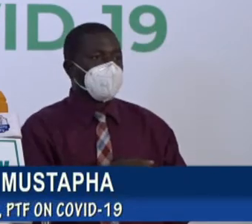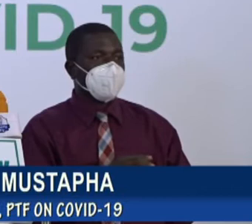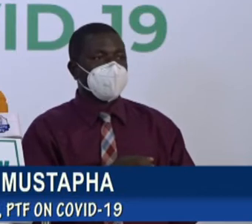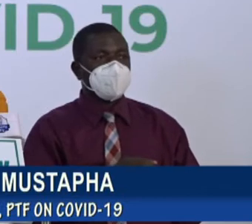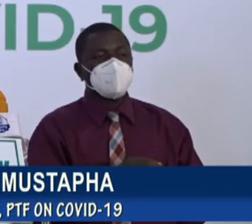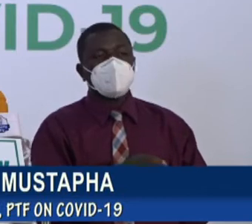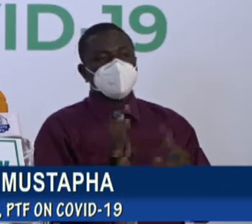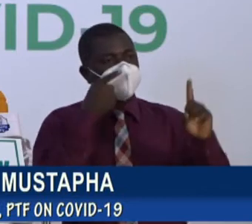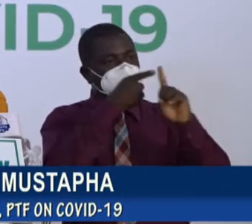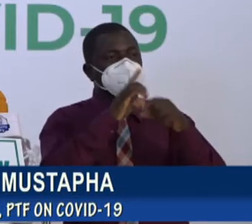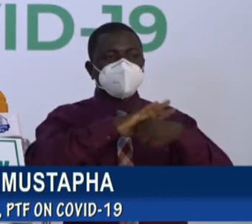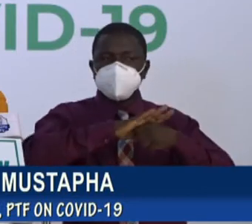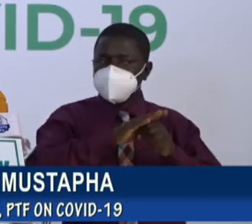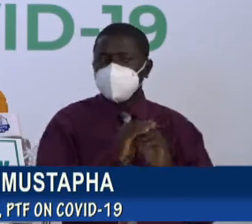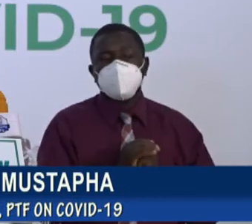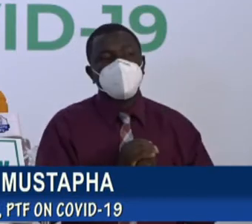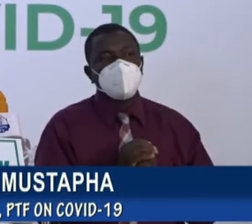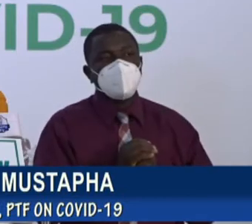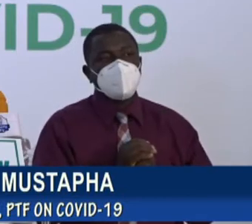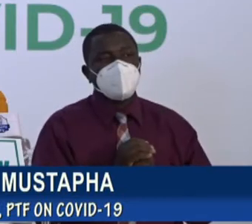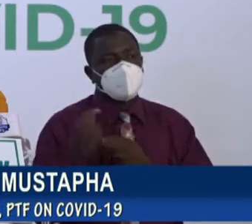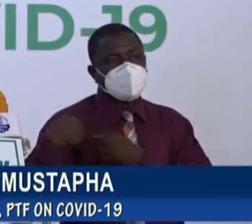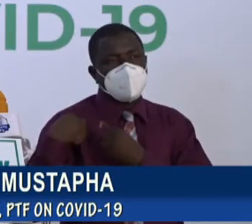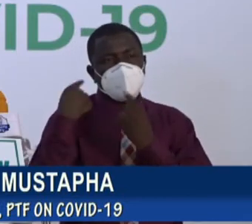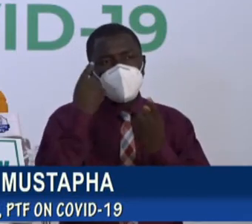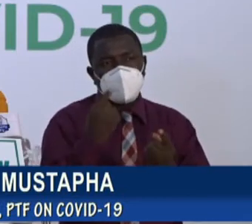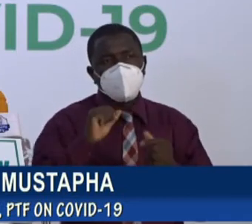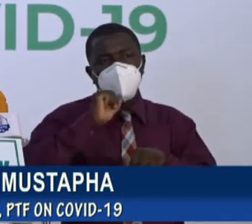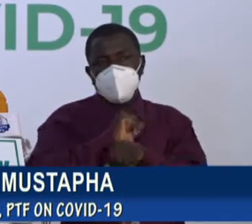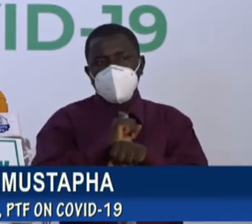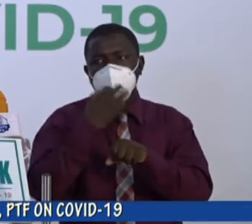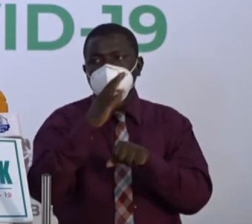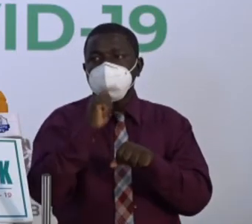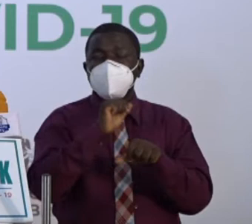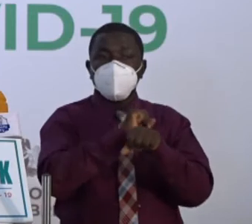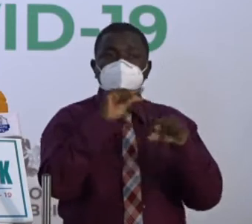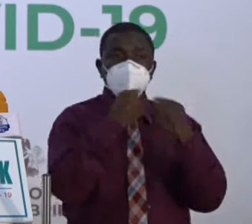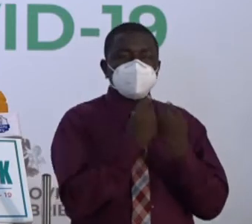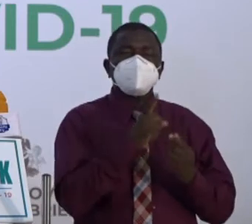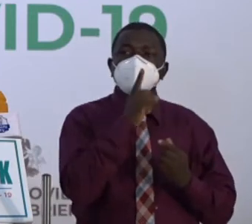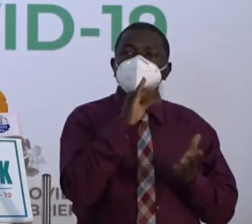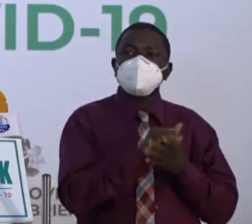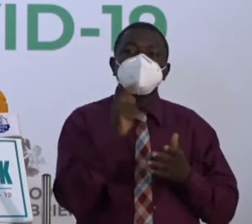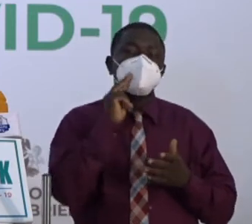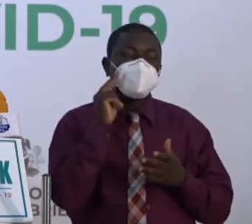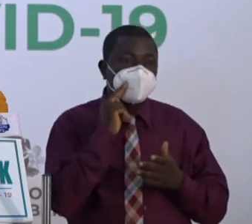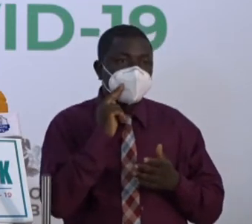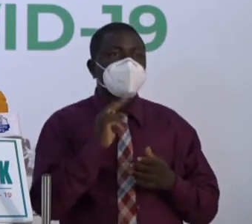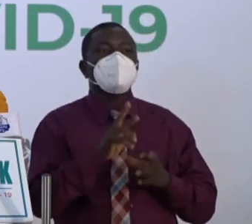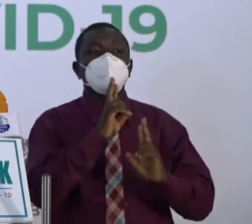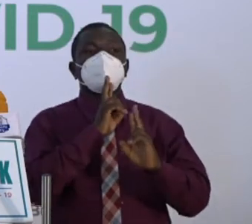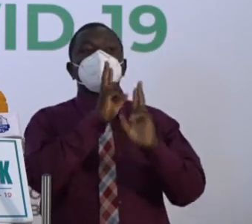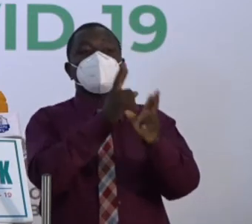And since the inception of the task force, we have been committed to ensuring that Nigeria's COVID-19